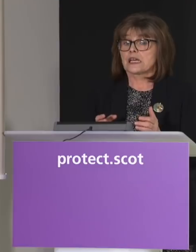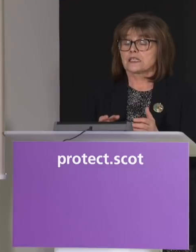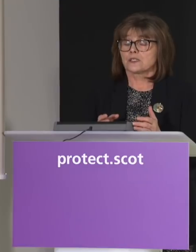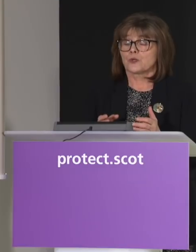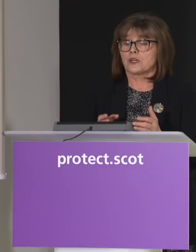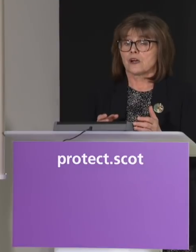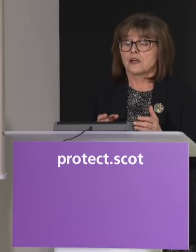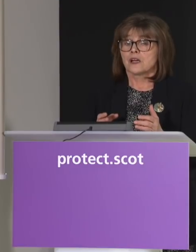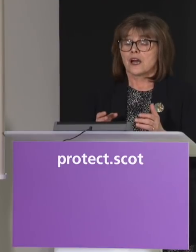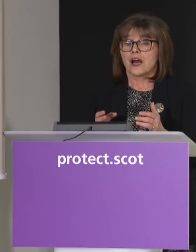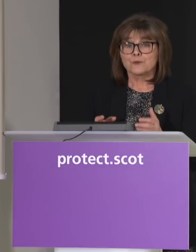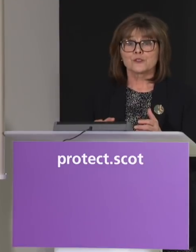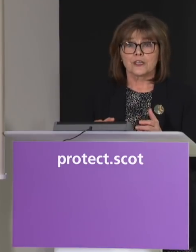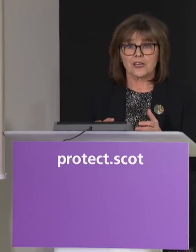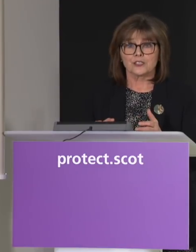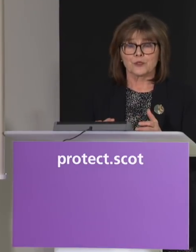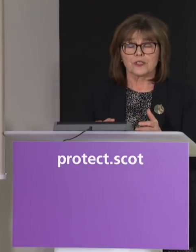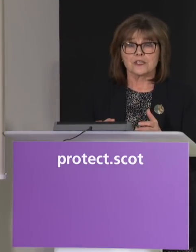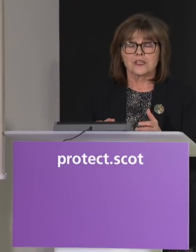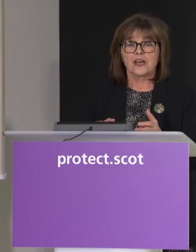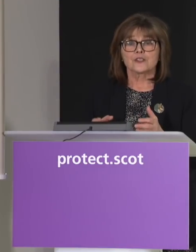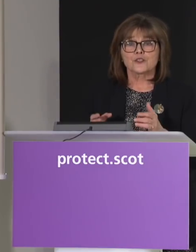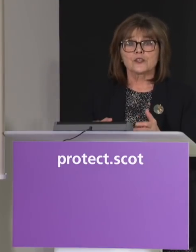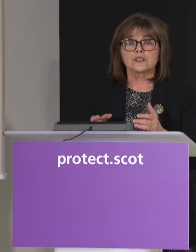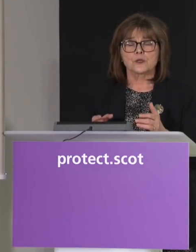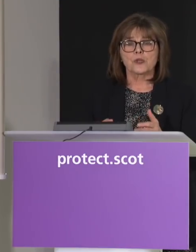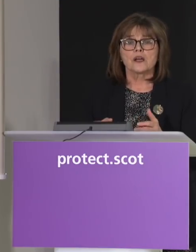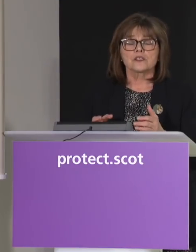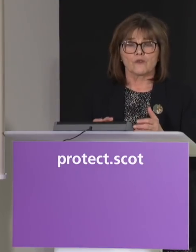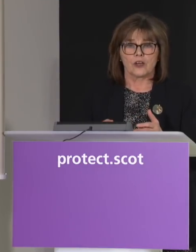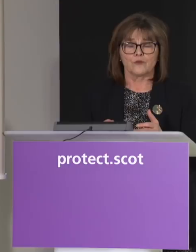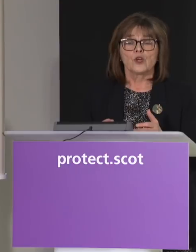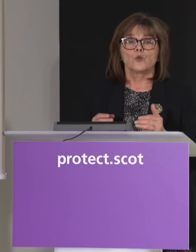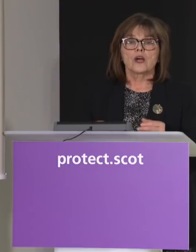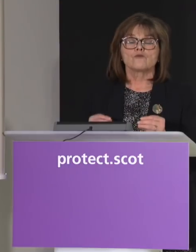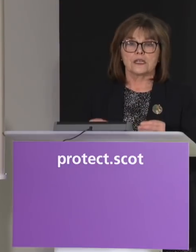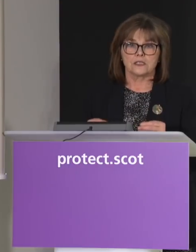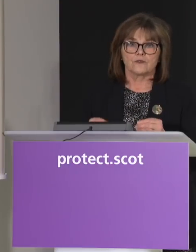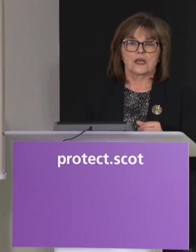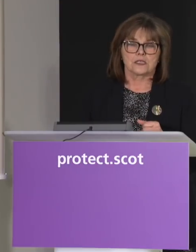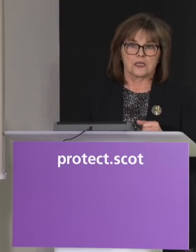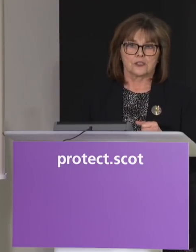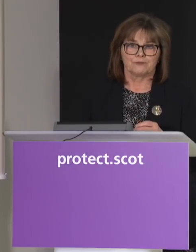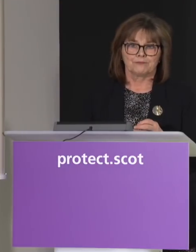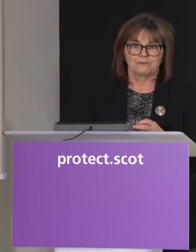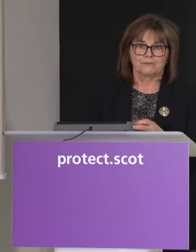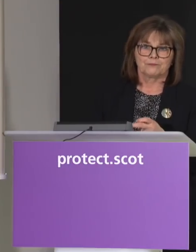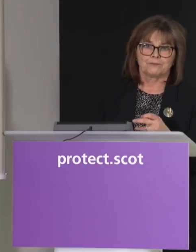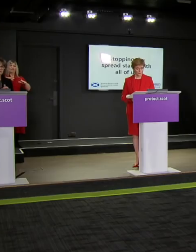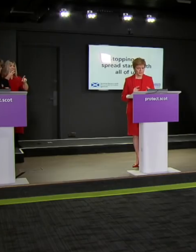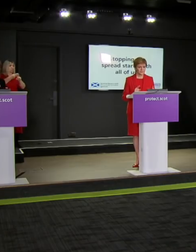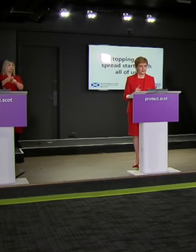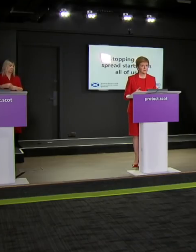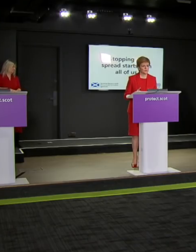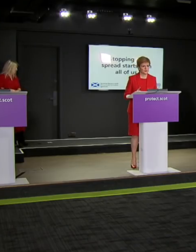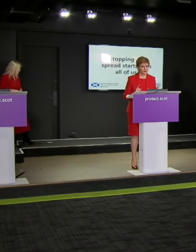we've said, and we are absolutely correct about this, as soon as the supplies arrive, we are ready to vaccinate. When